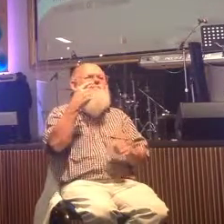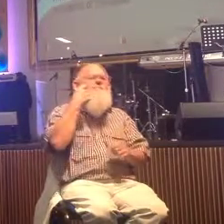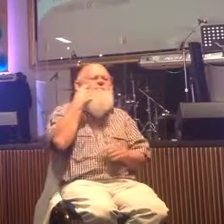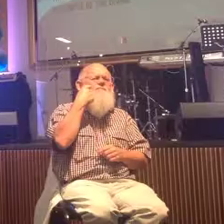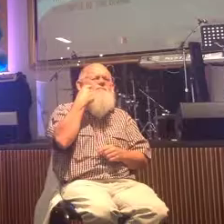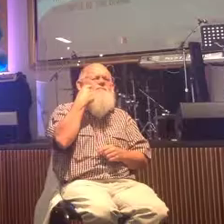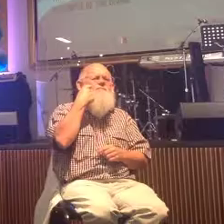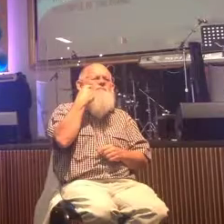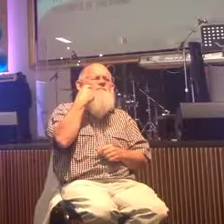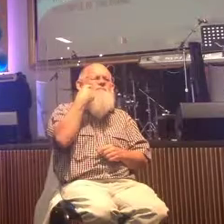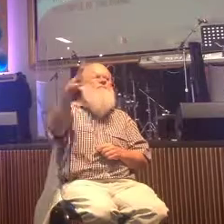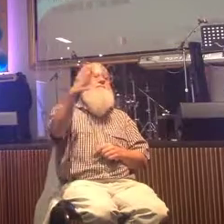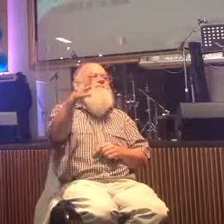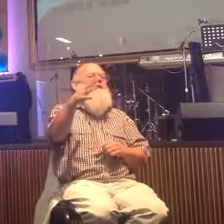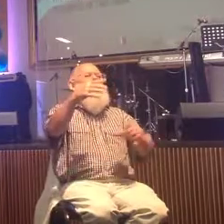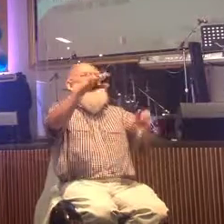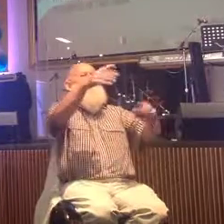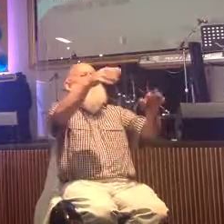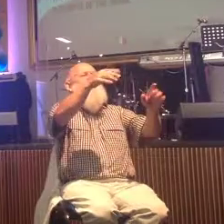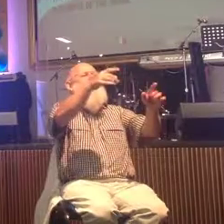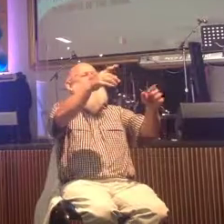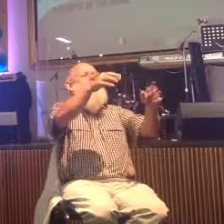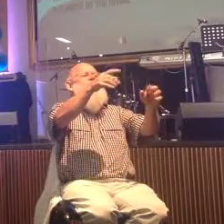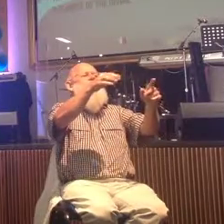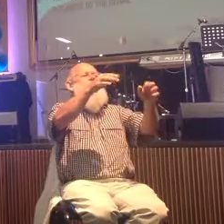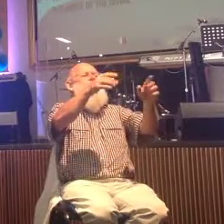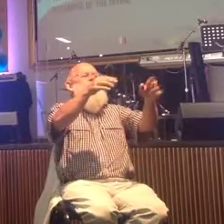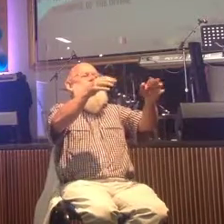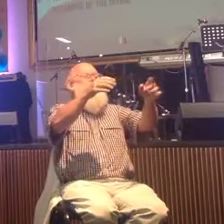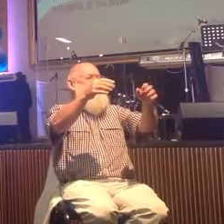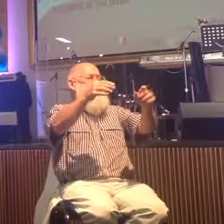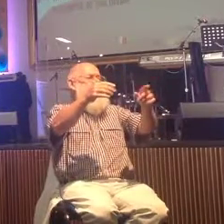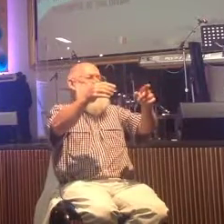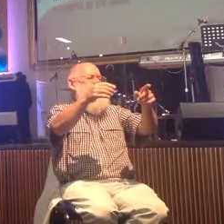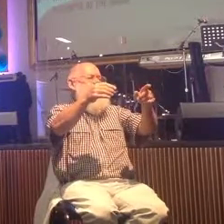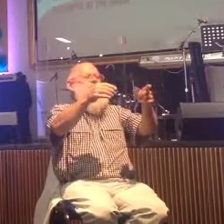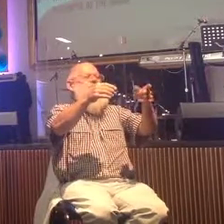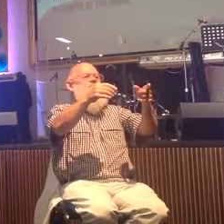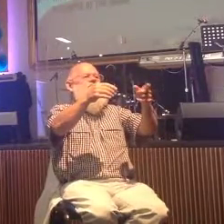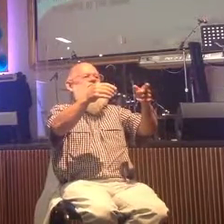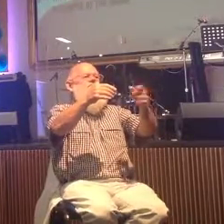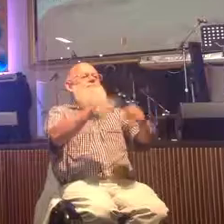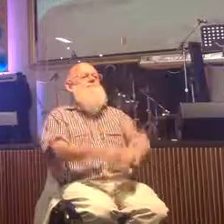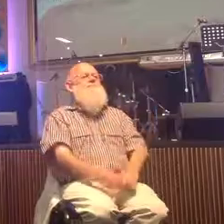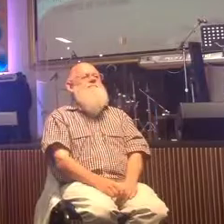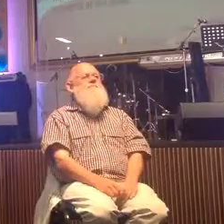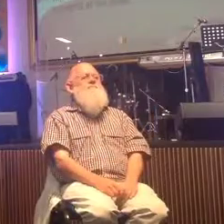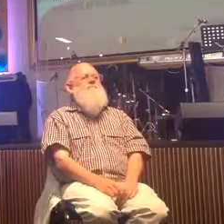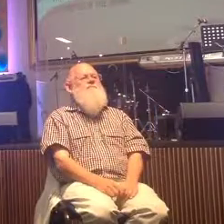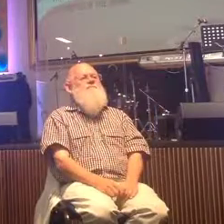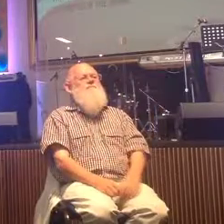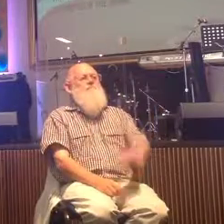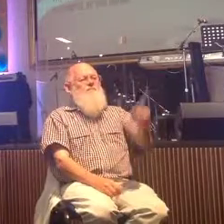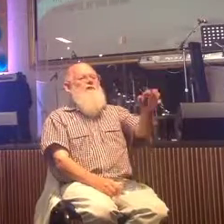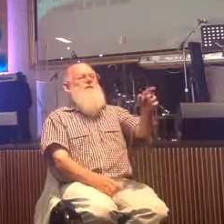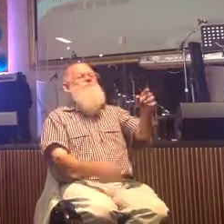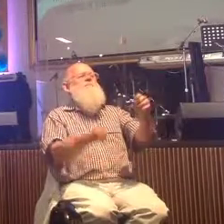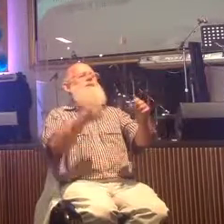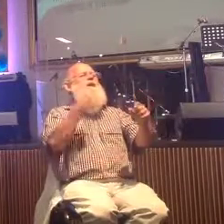like, what is worse than being demon-possessed, alone, naked, cold, chained? I mean, he was